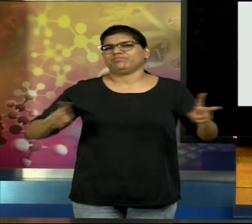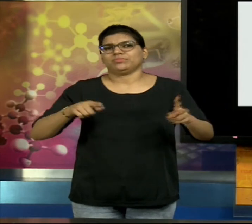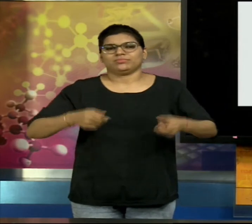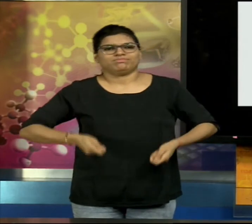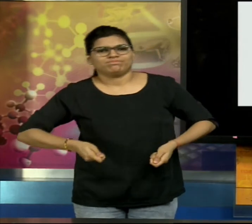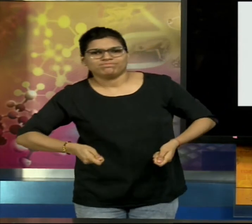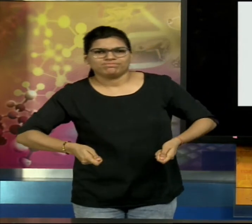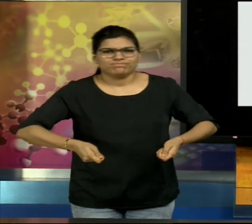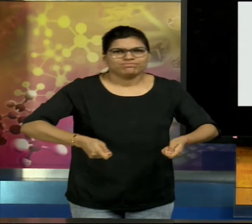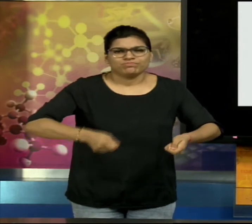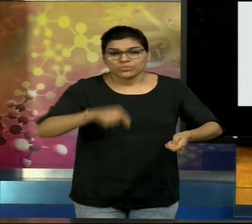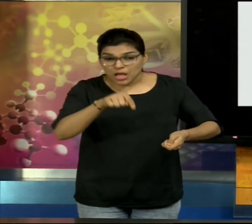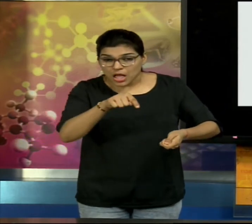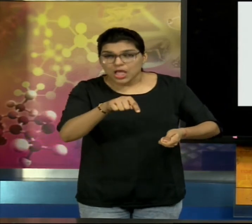different namkeens.